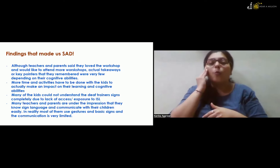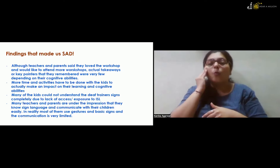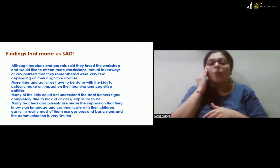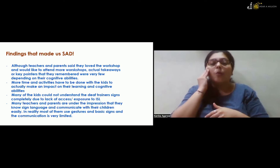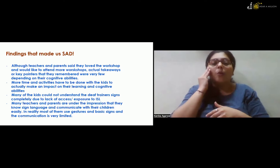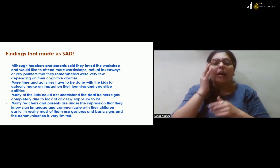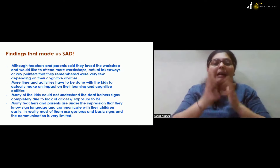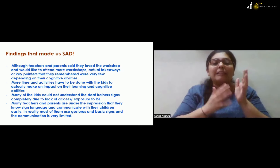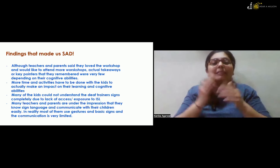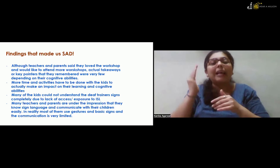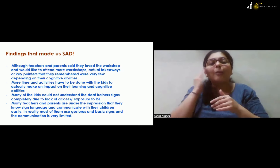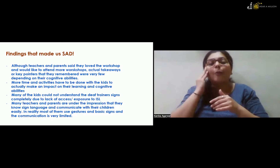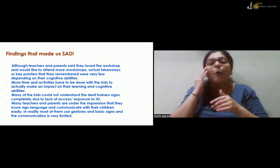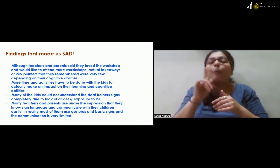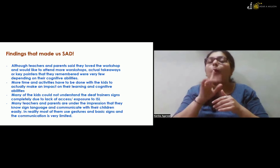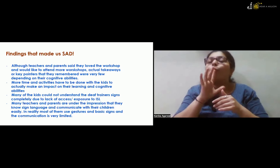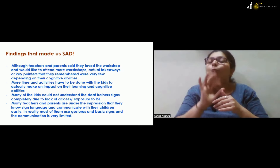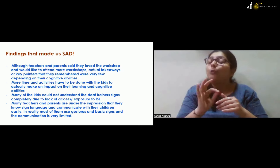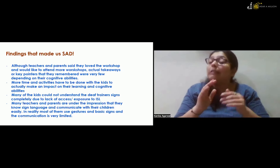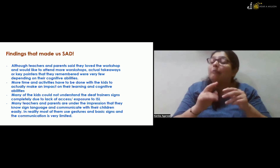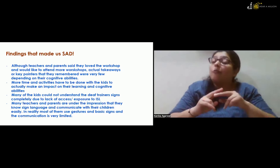Then